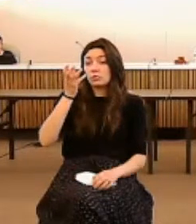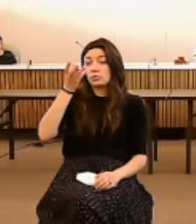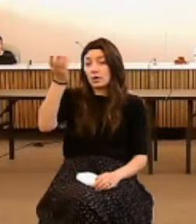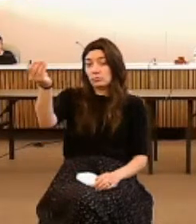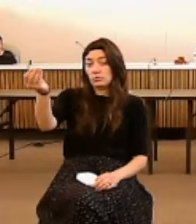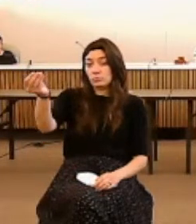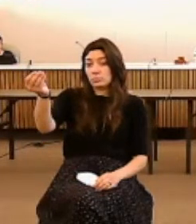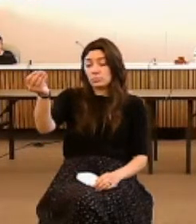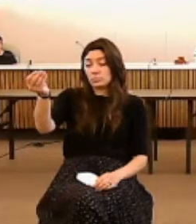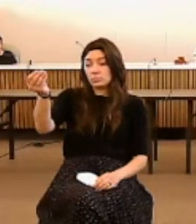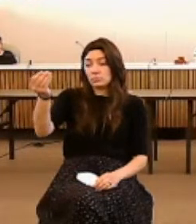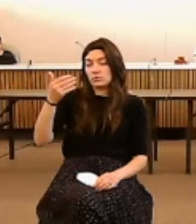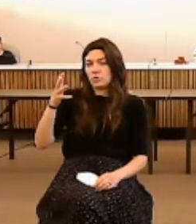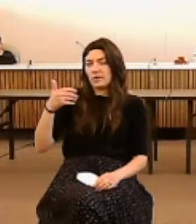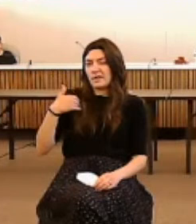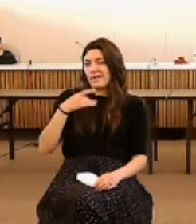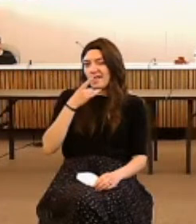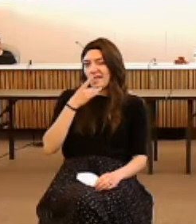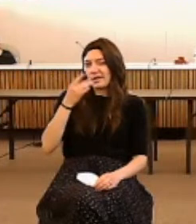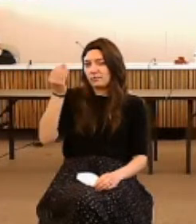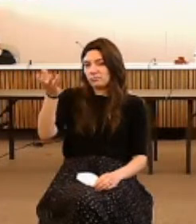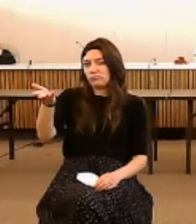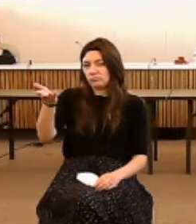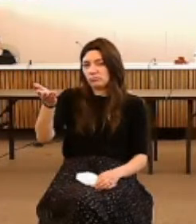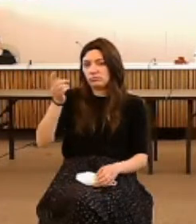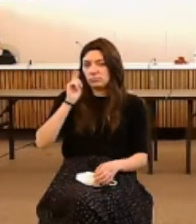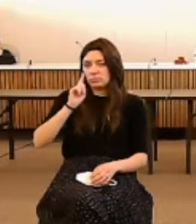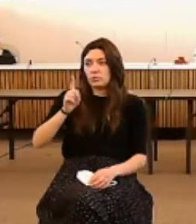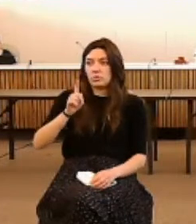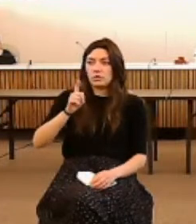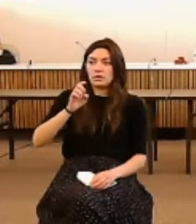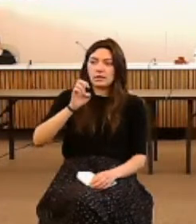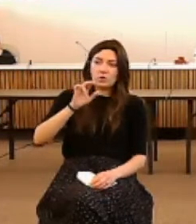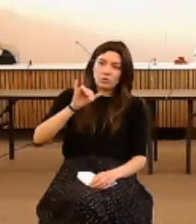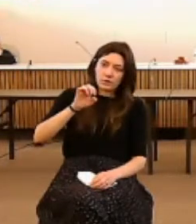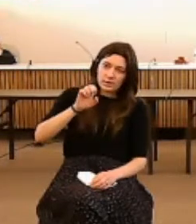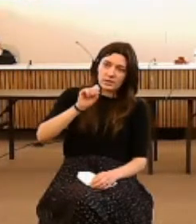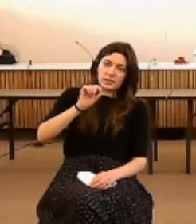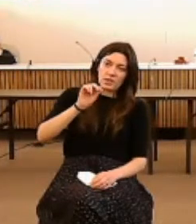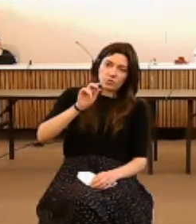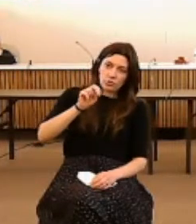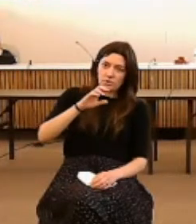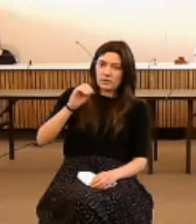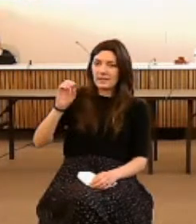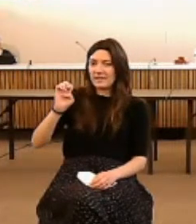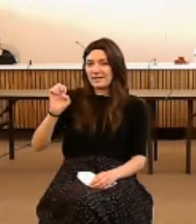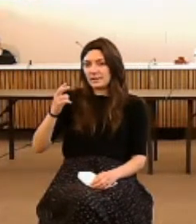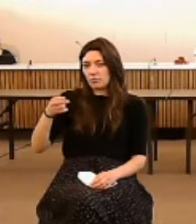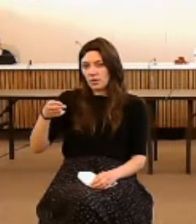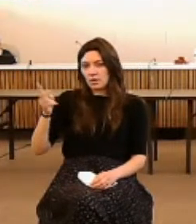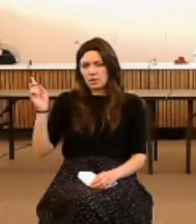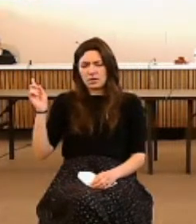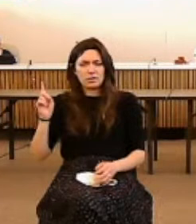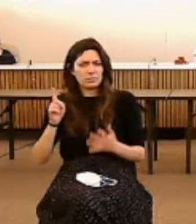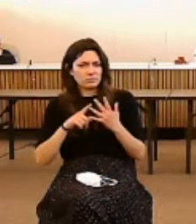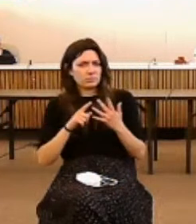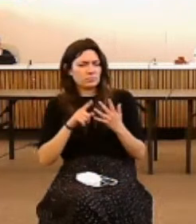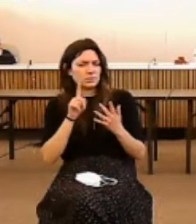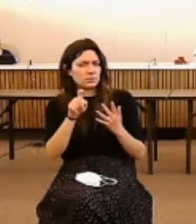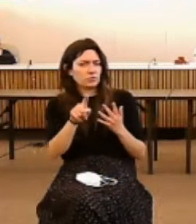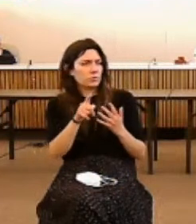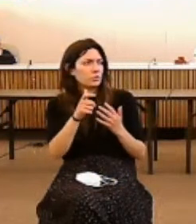there's already a light at the intersection of Erie Station and East Henrietta. So with the Monroe County DOT,